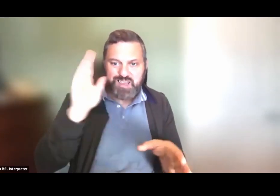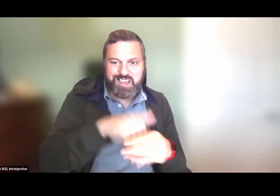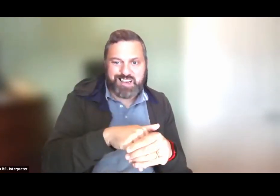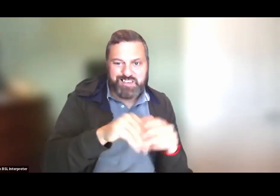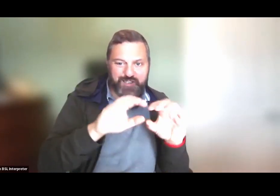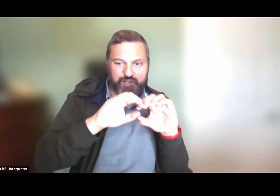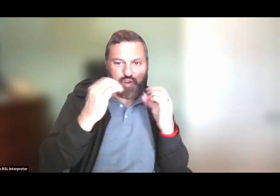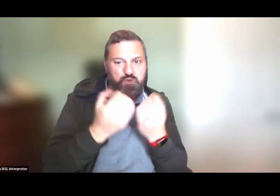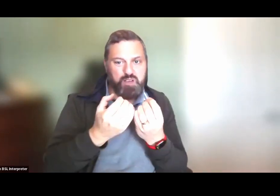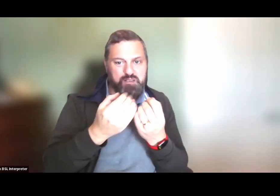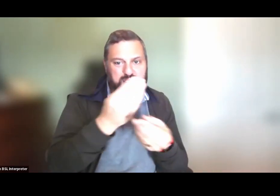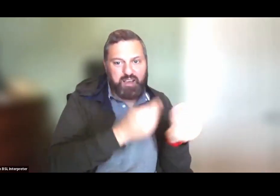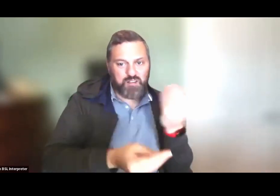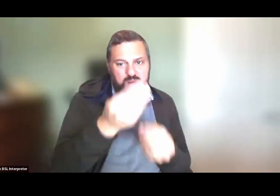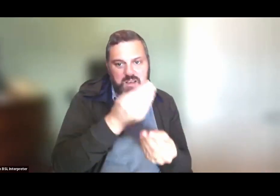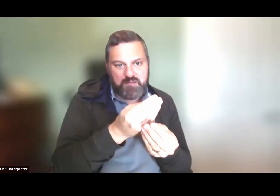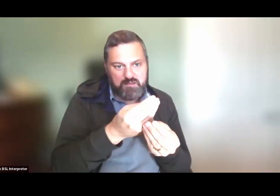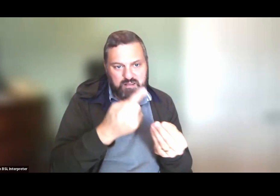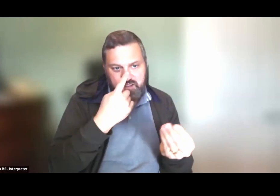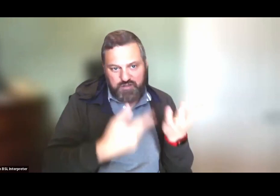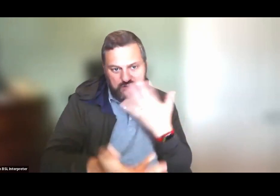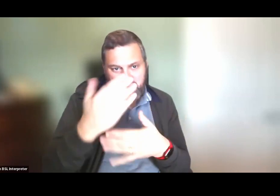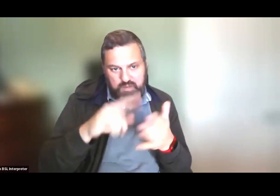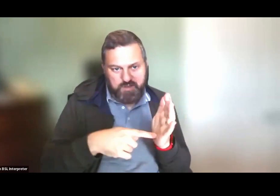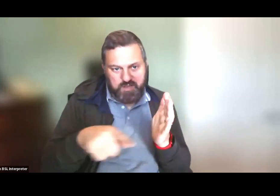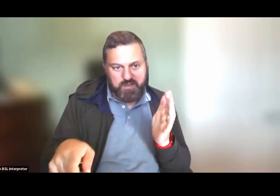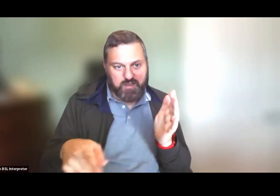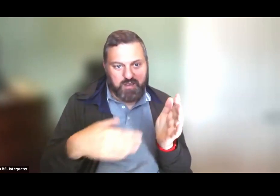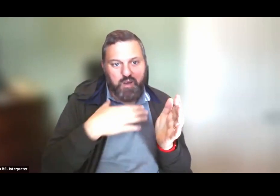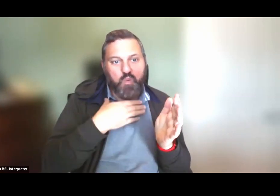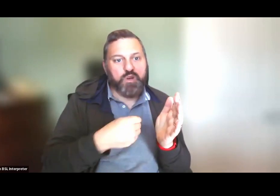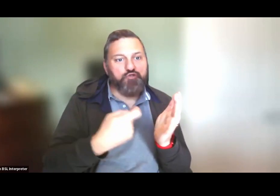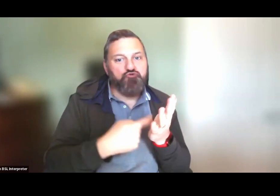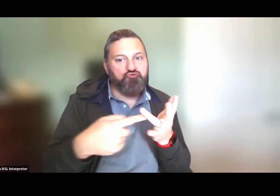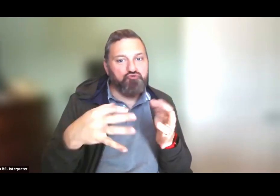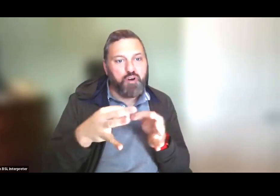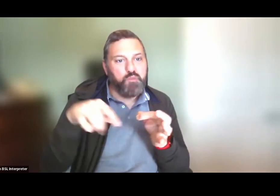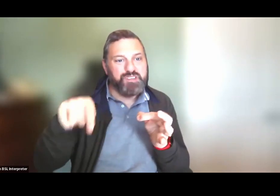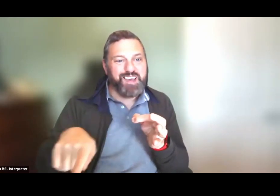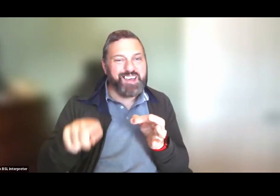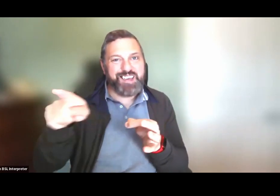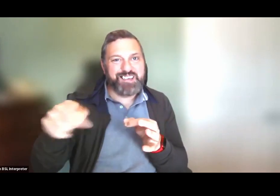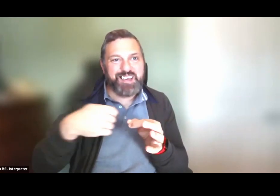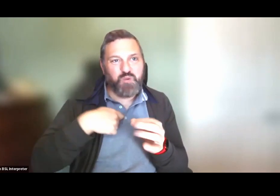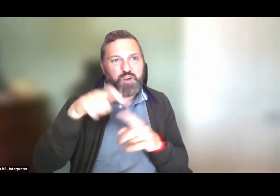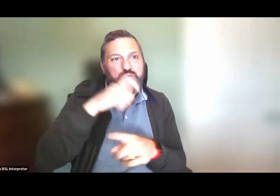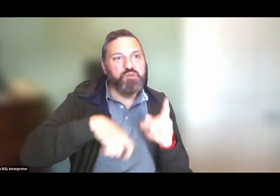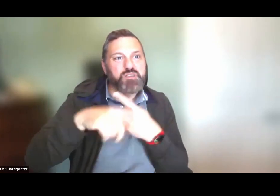Can you say anything about the role of arts and culture? Oh, yeah. Well, I wish our colleague Rob was here because he's our community and art lead.